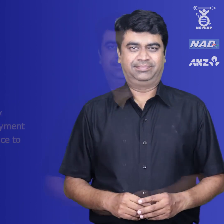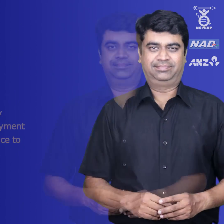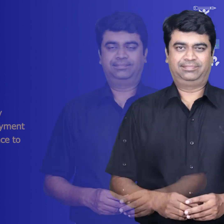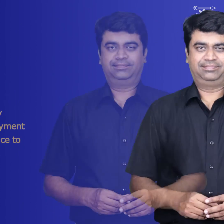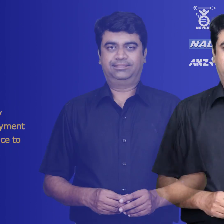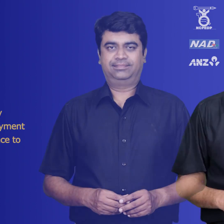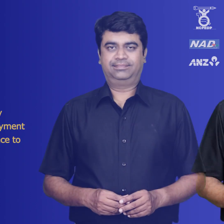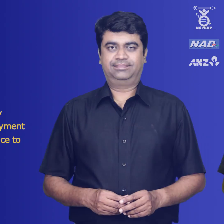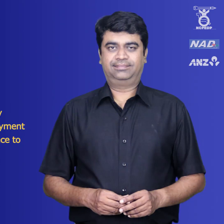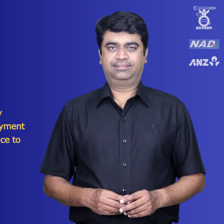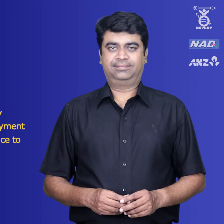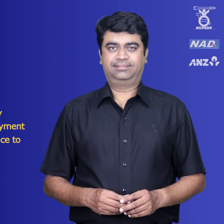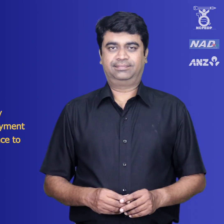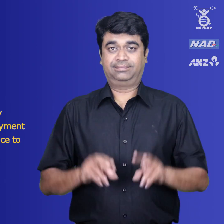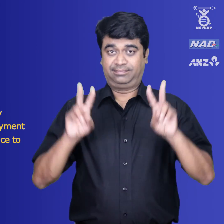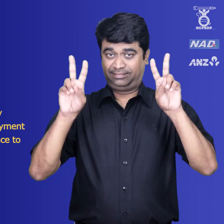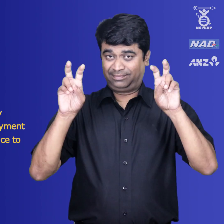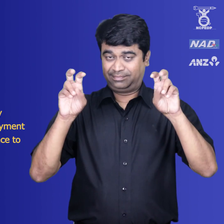disabilities in society.